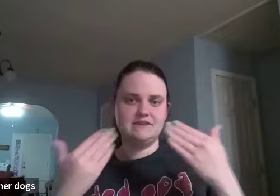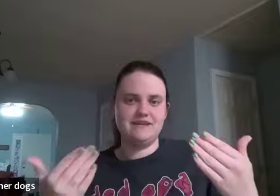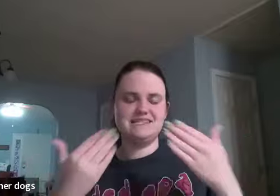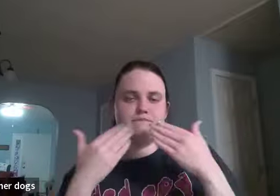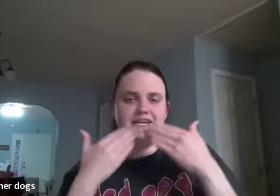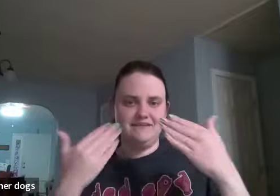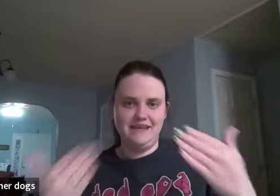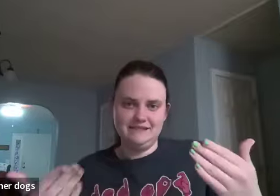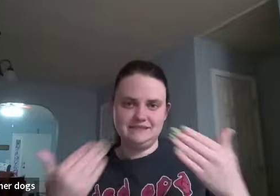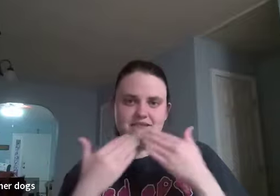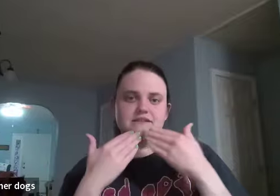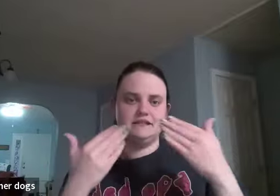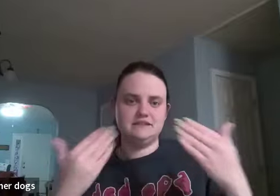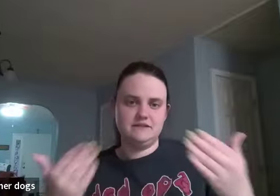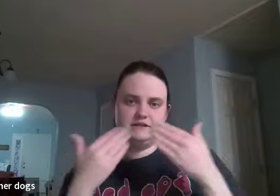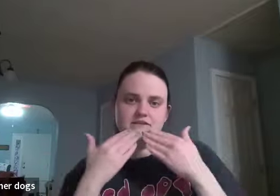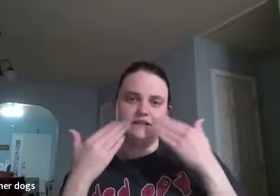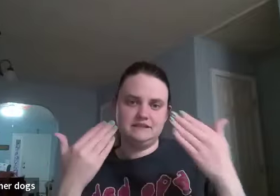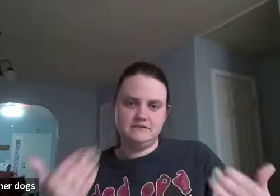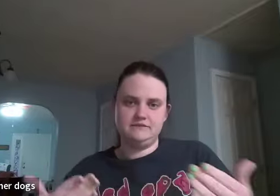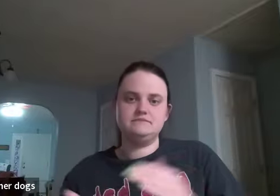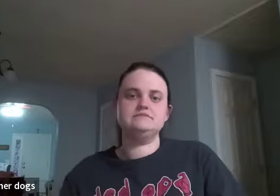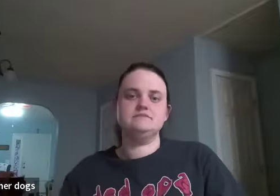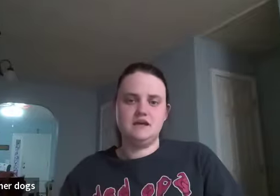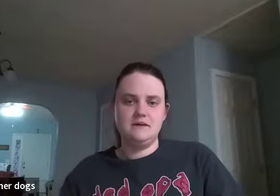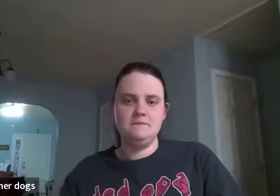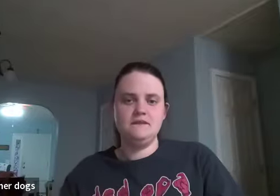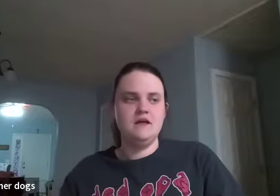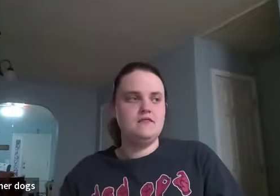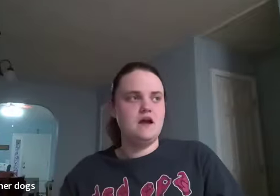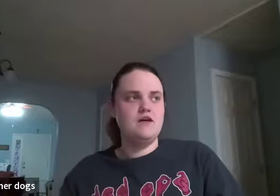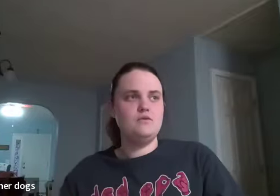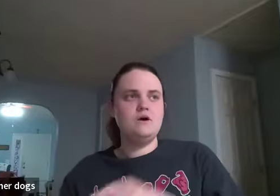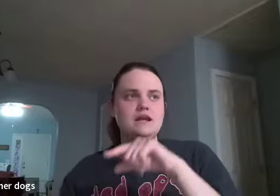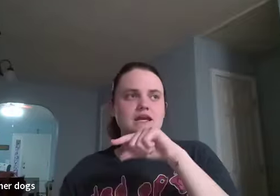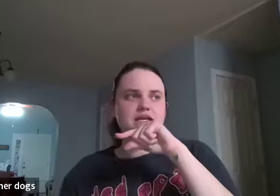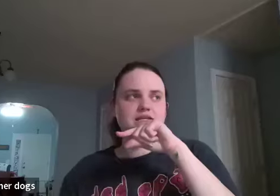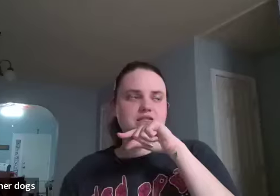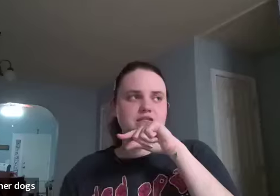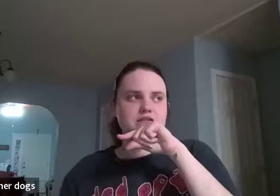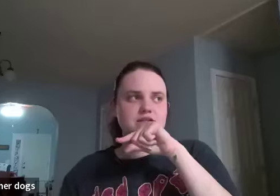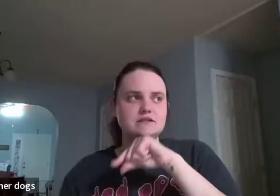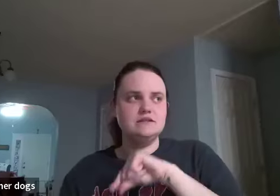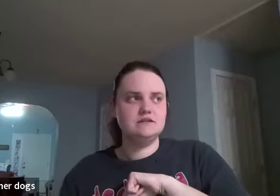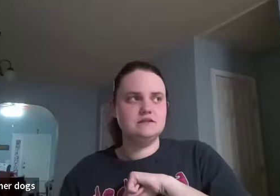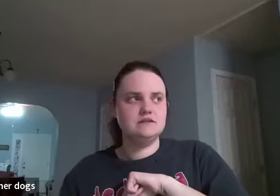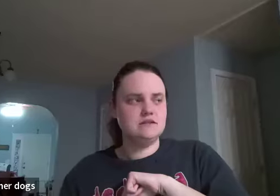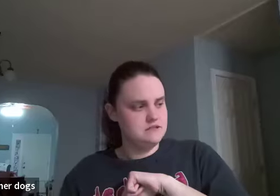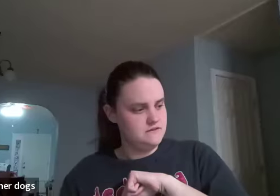Thanksgiving, because it's many thanks. Thanksgiving, Thanksgiving. Okay. The other one is